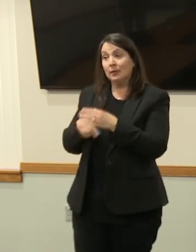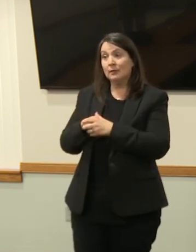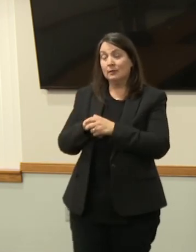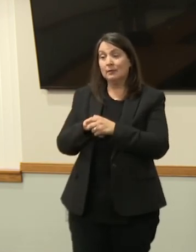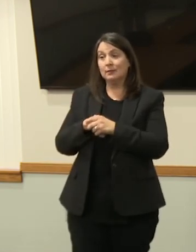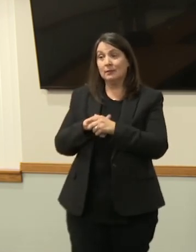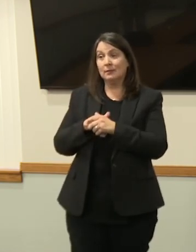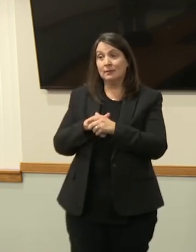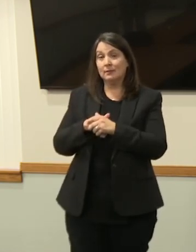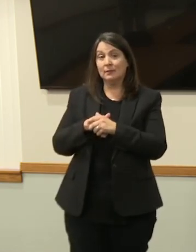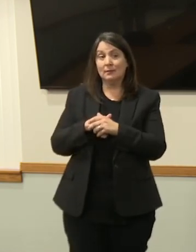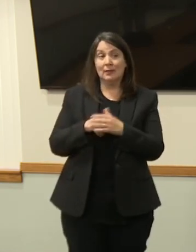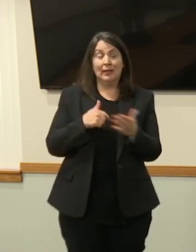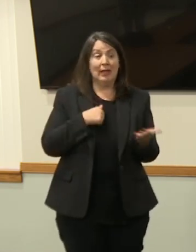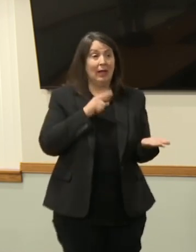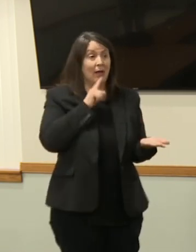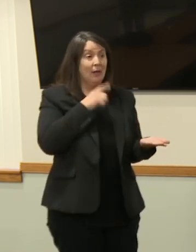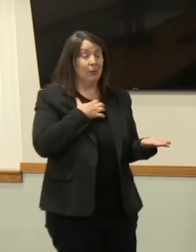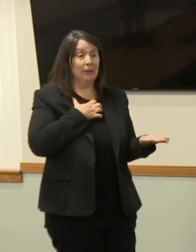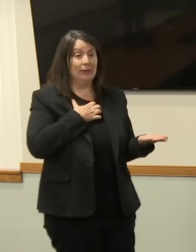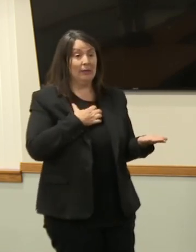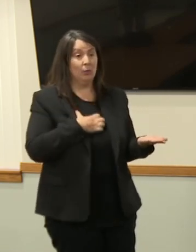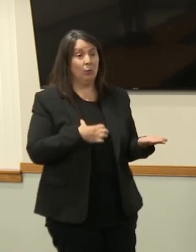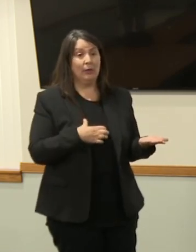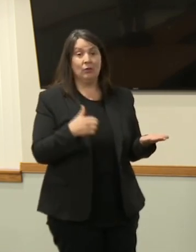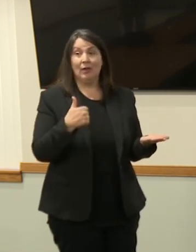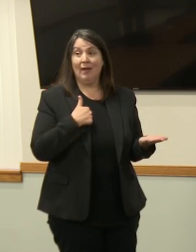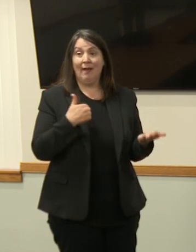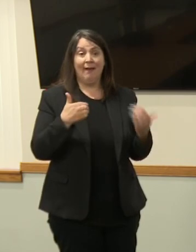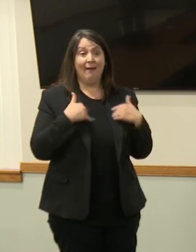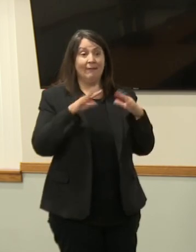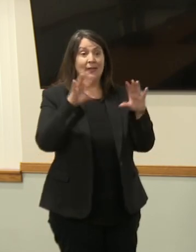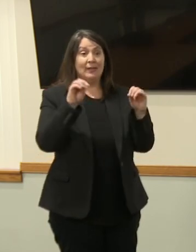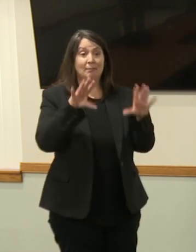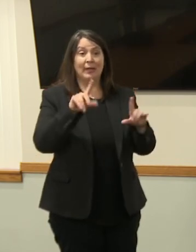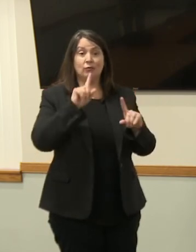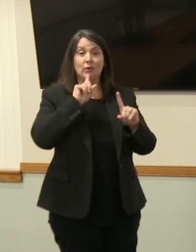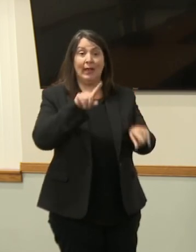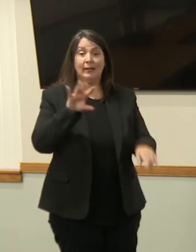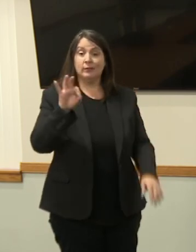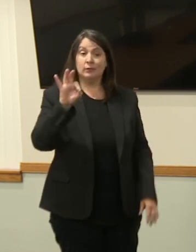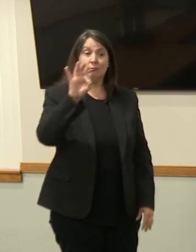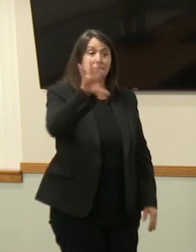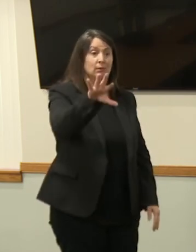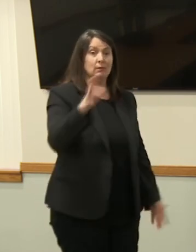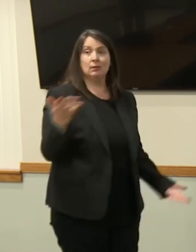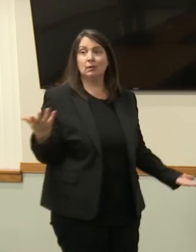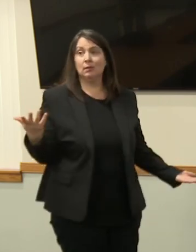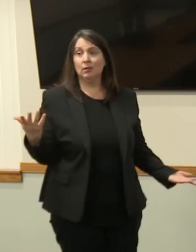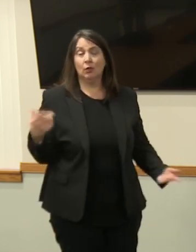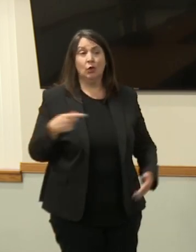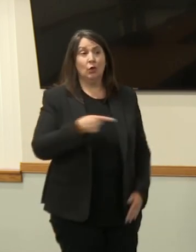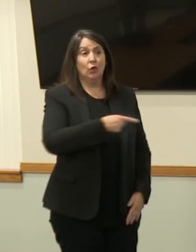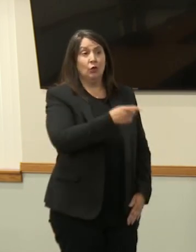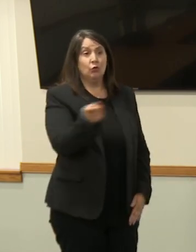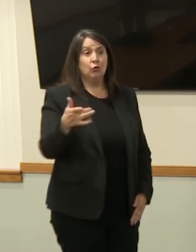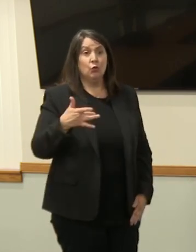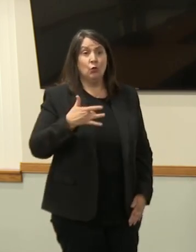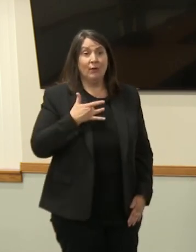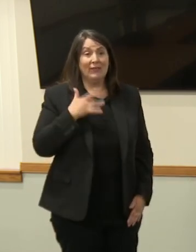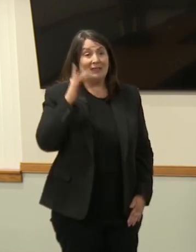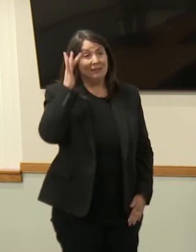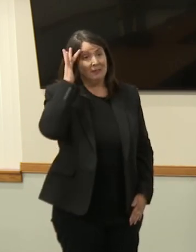hygiene. I really wish I had a magic answer for this. The fatigue is not just for the public